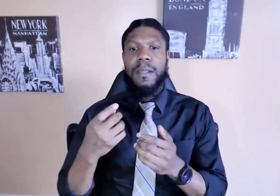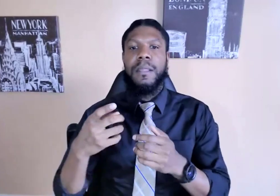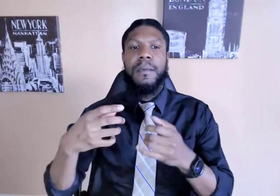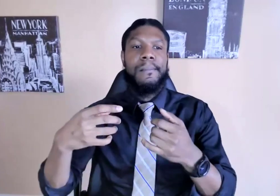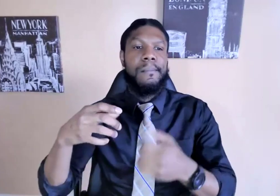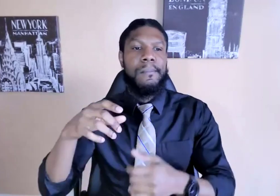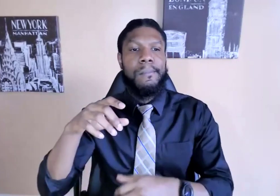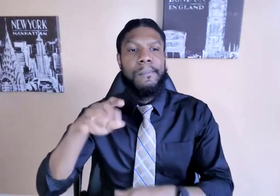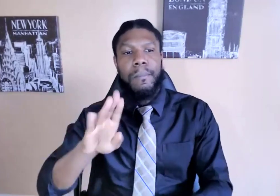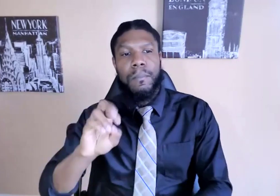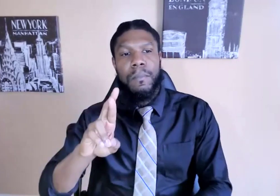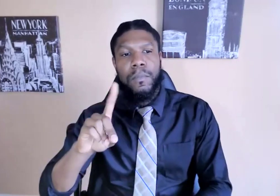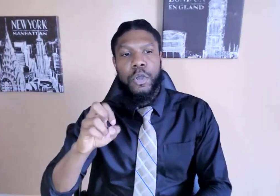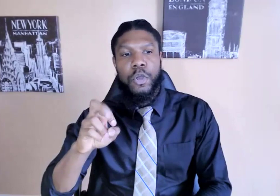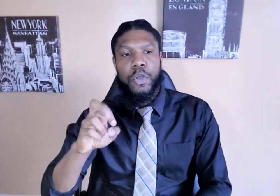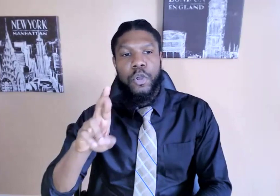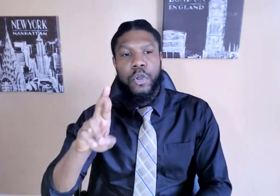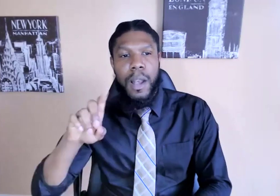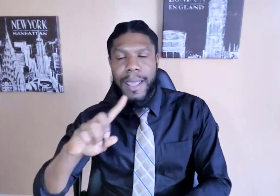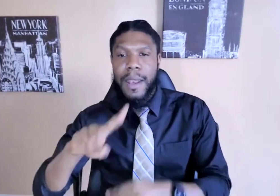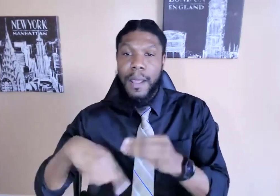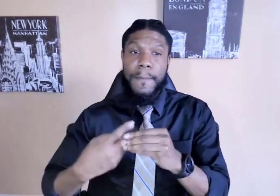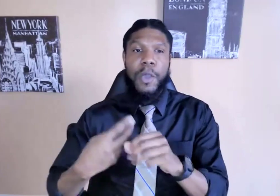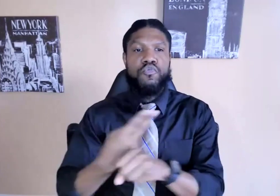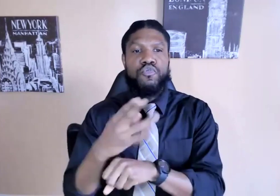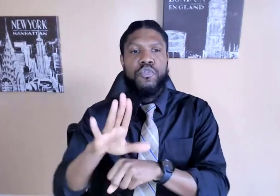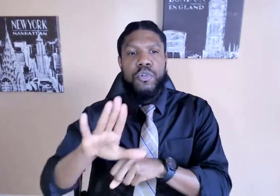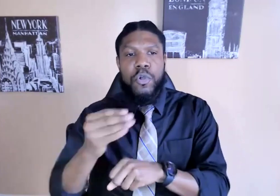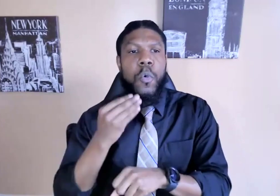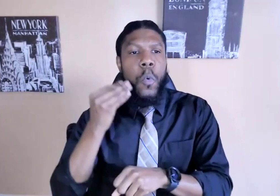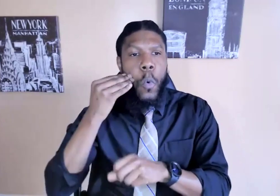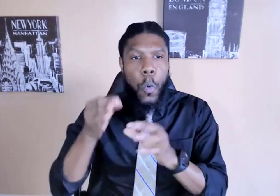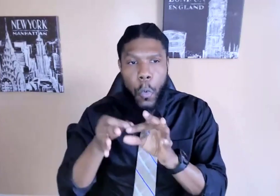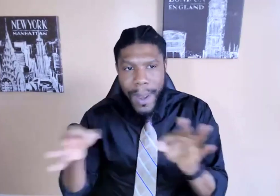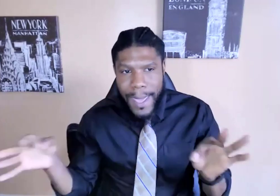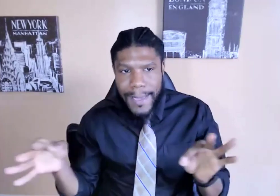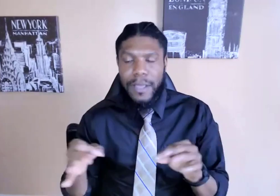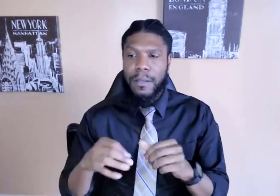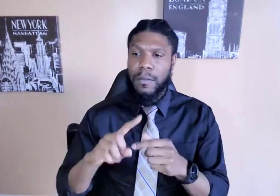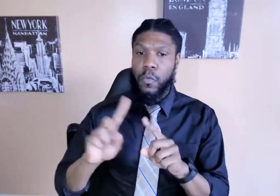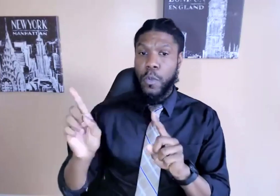own language, your home language, and your language of nurture as a place of